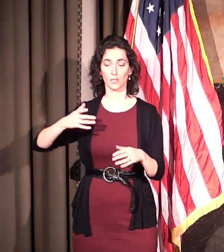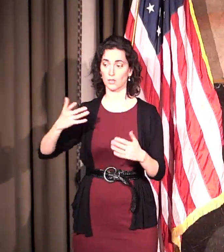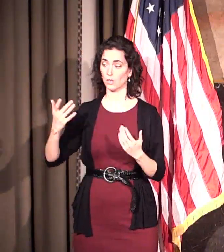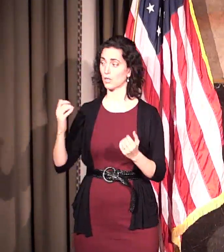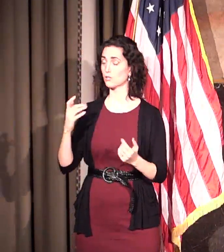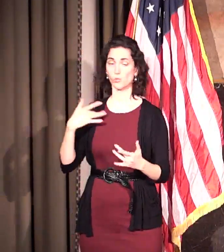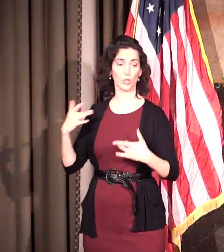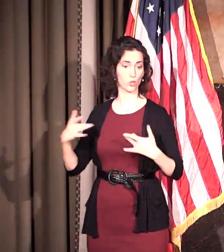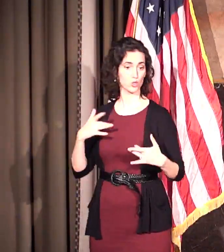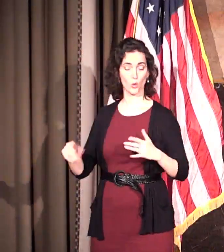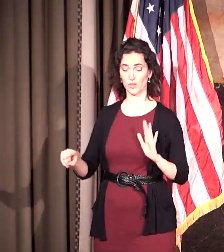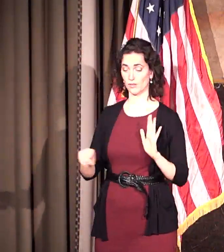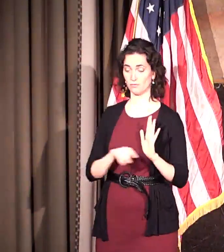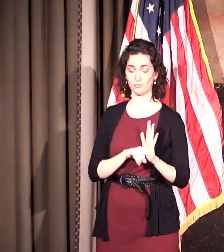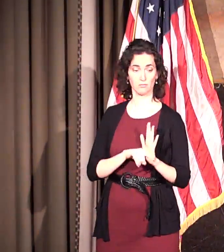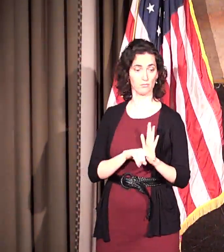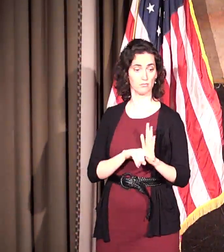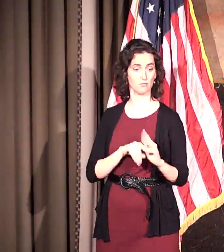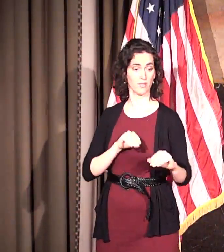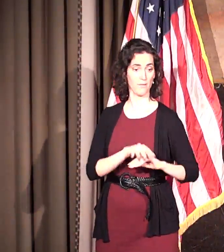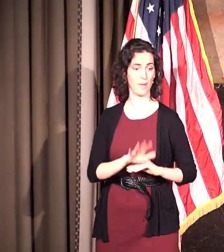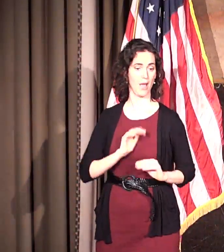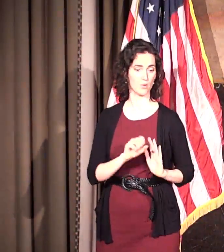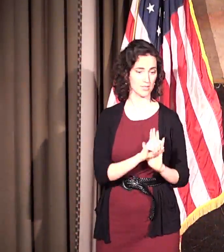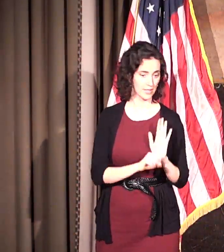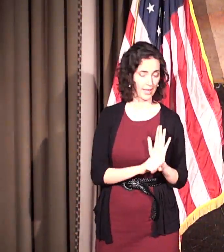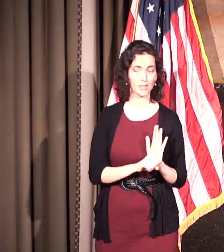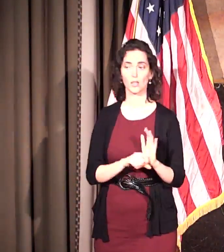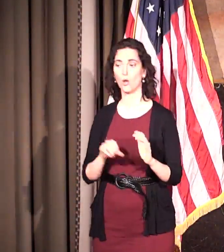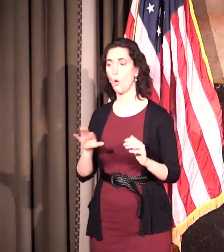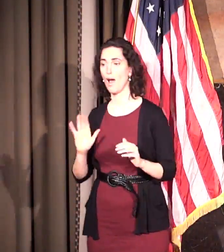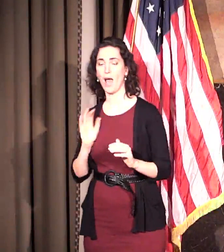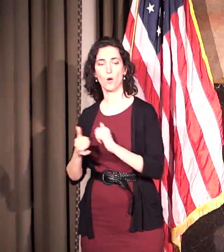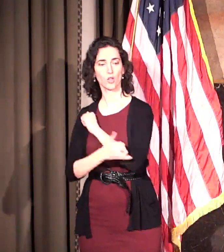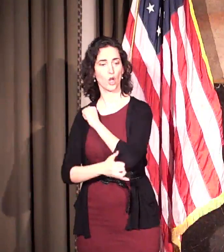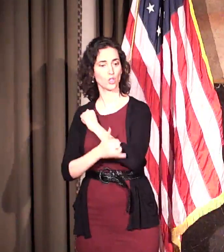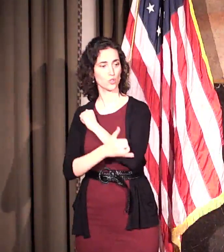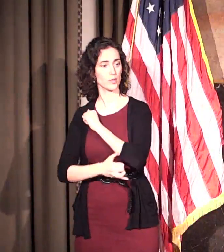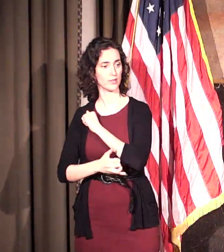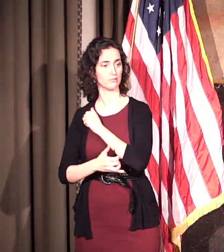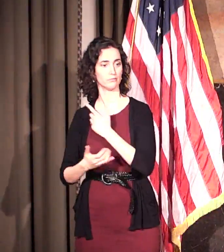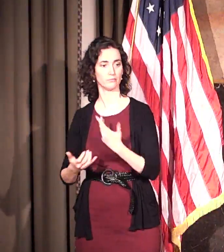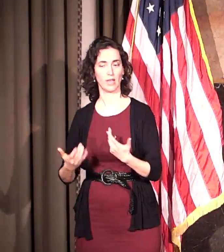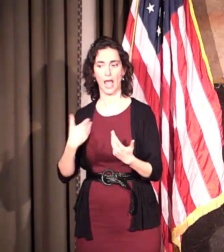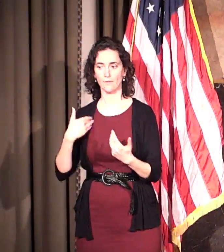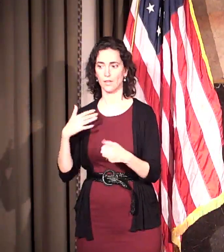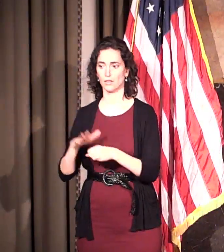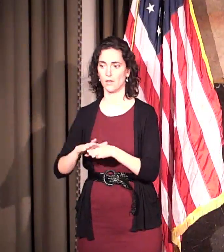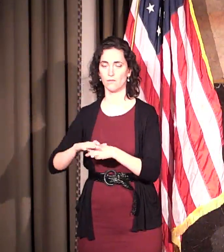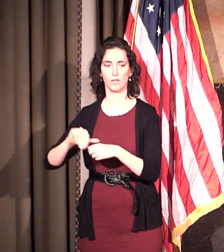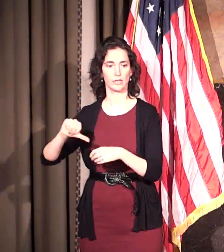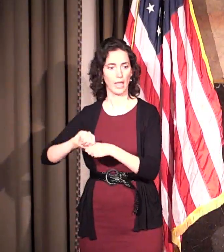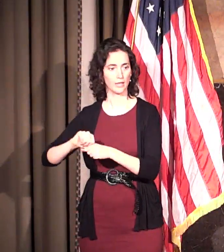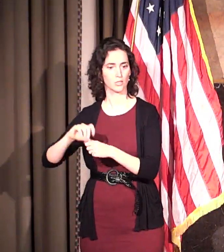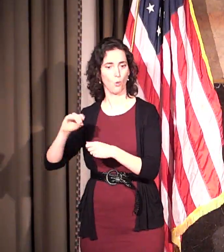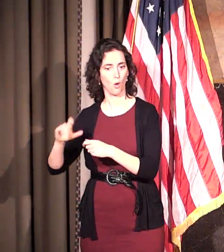state or the energy security of our country. And we are talking